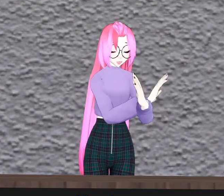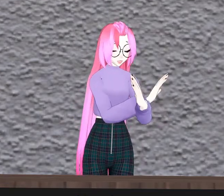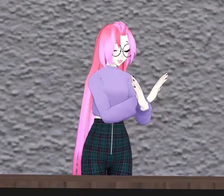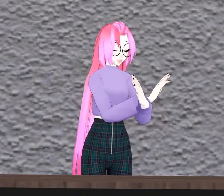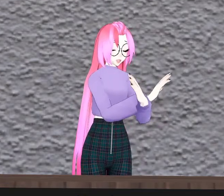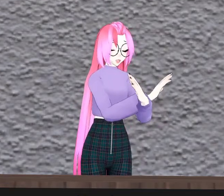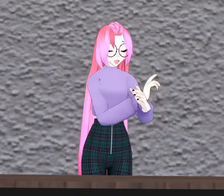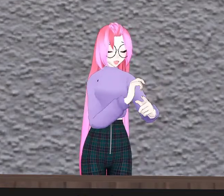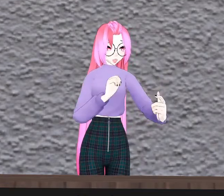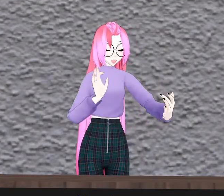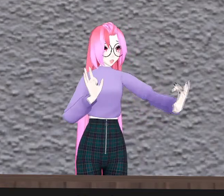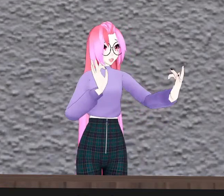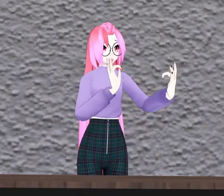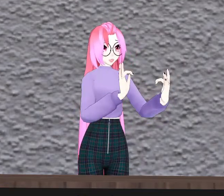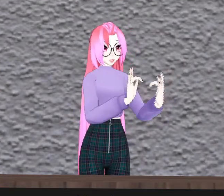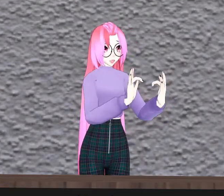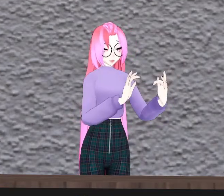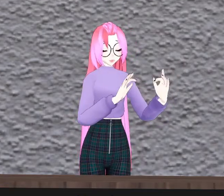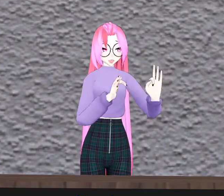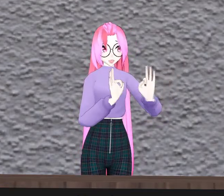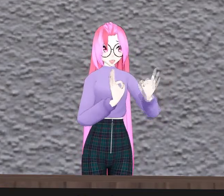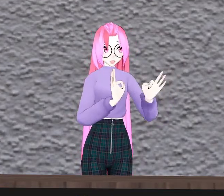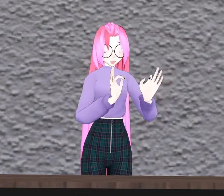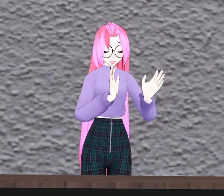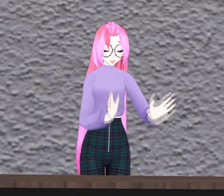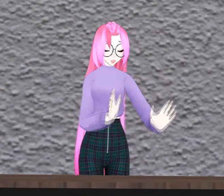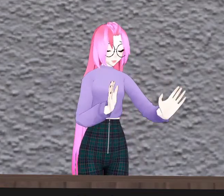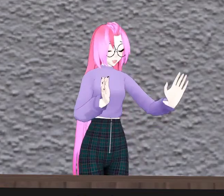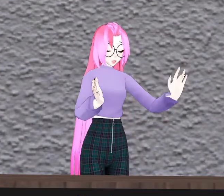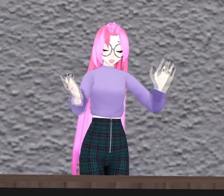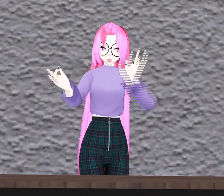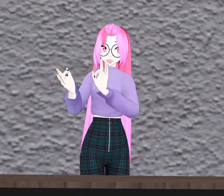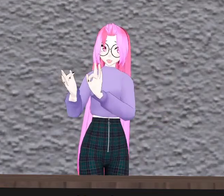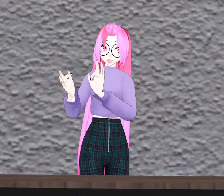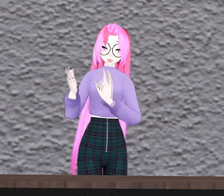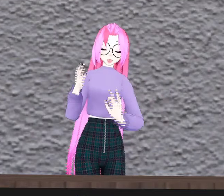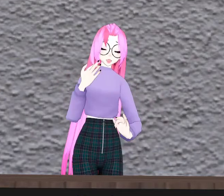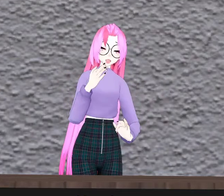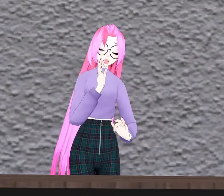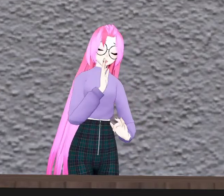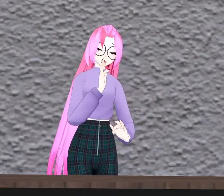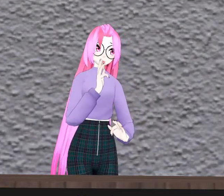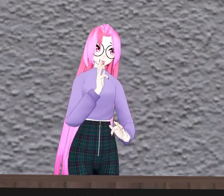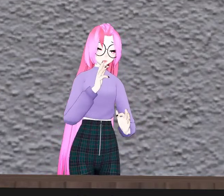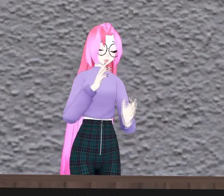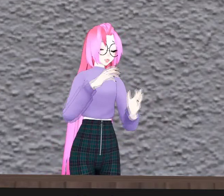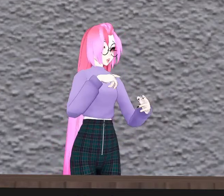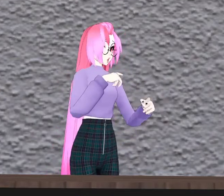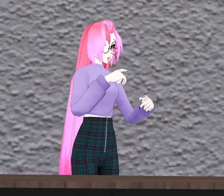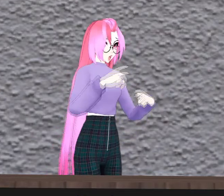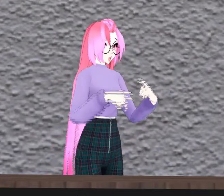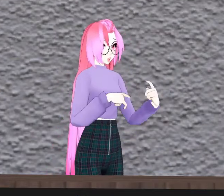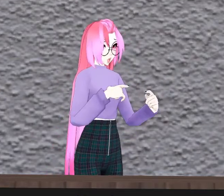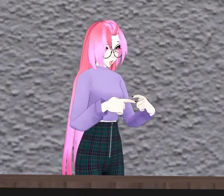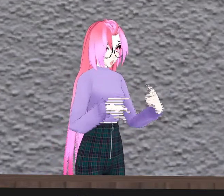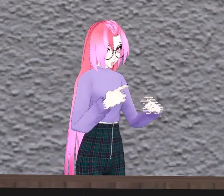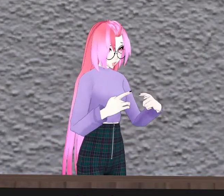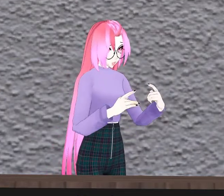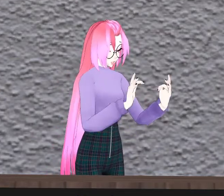special VP device, and it will connect me to an interpreter who will connect to my mom. So I will sign what I want to say to